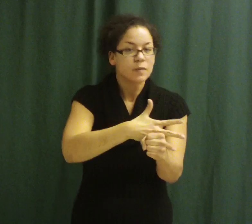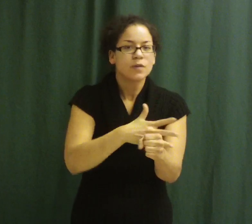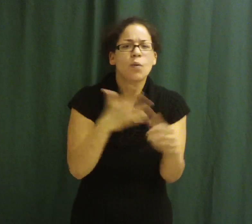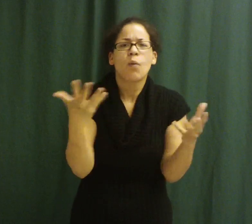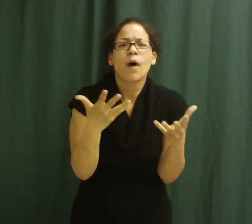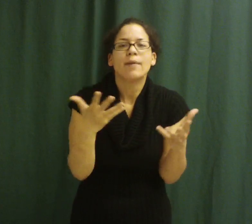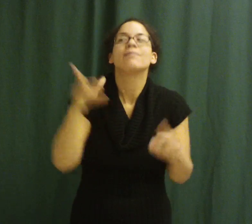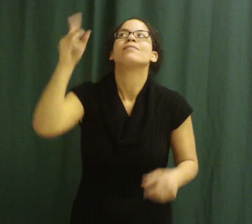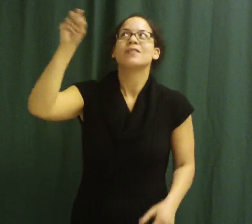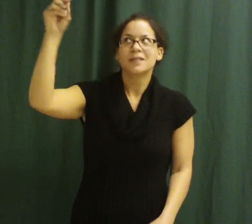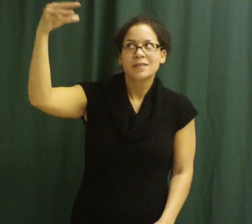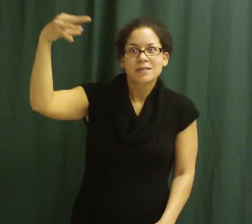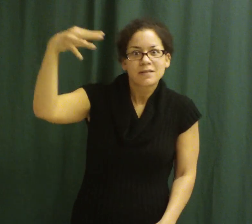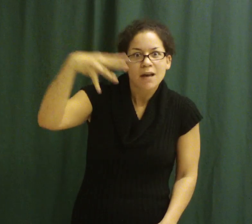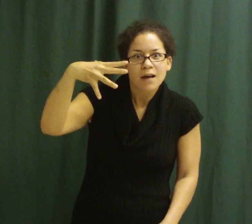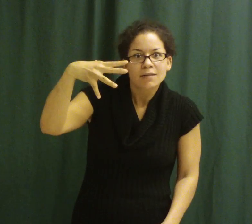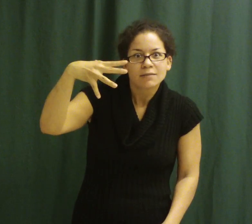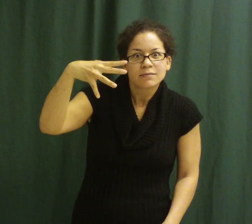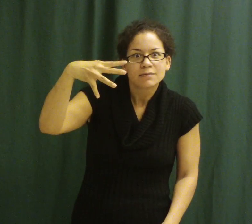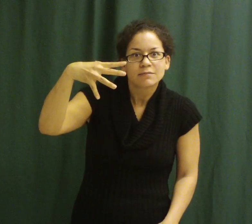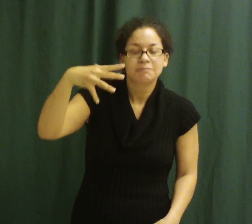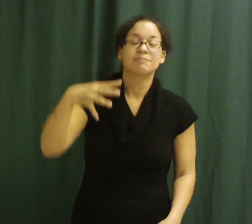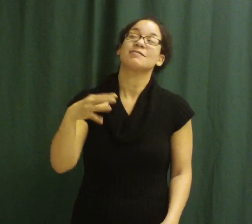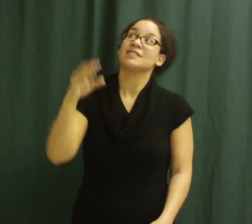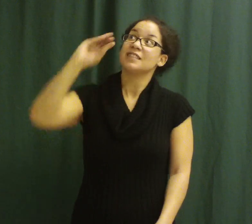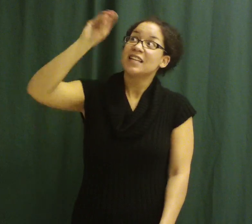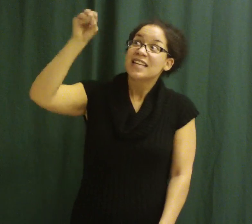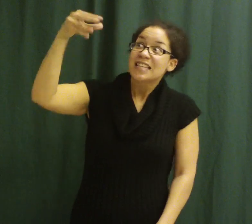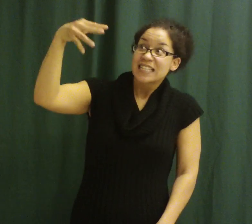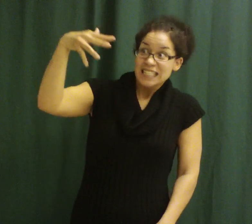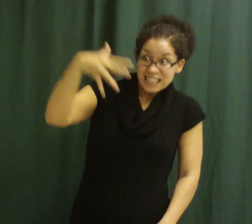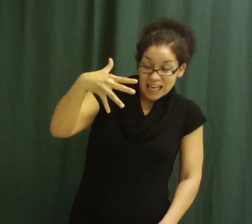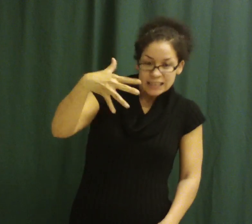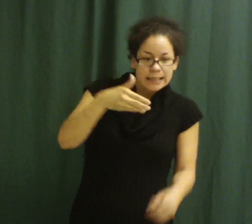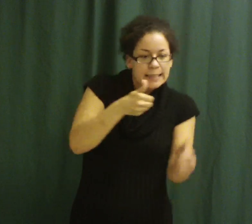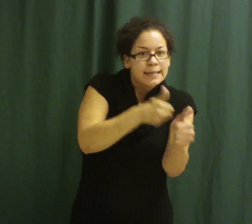a star or a ball of burning gases.